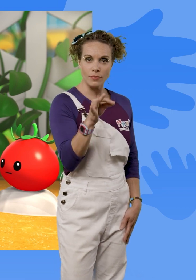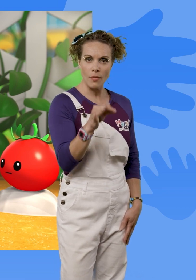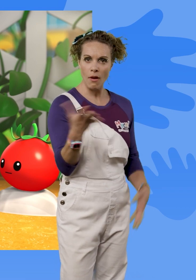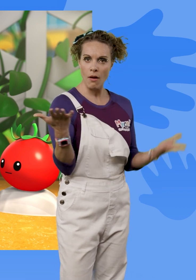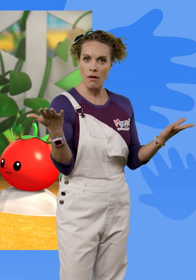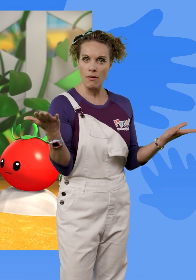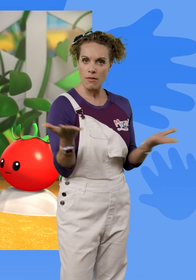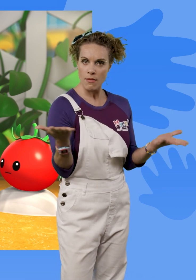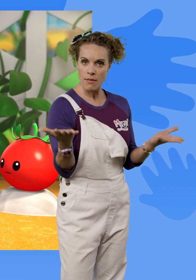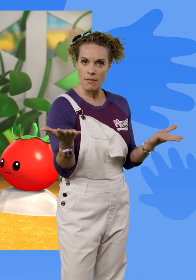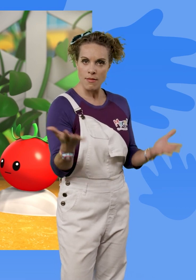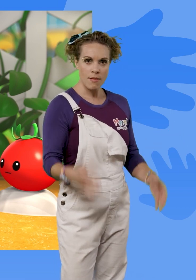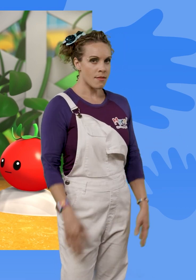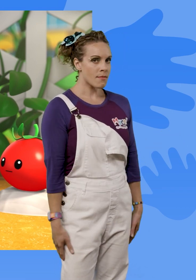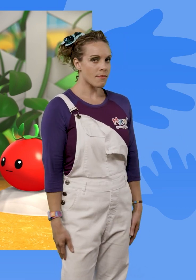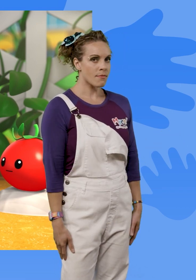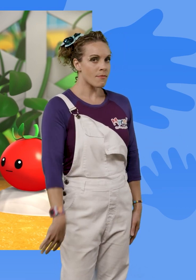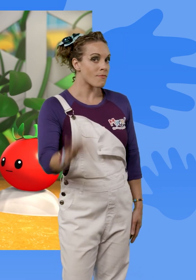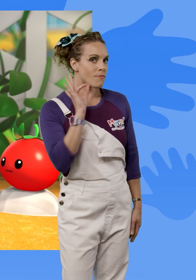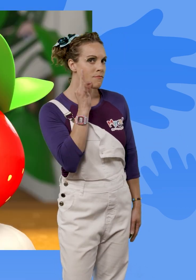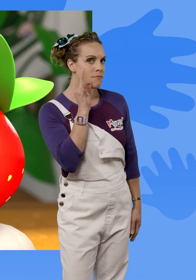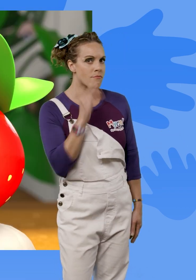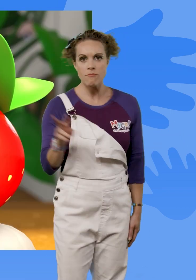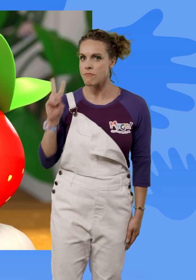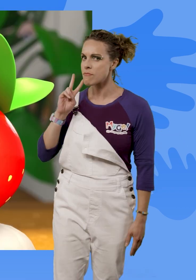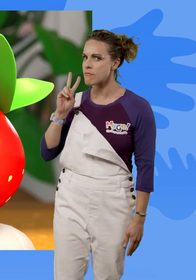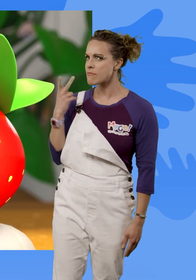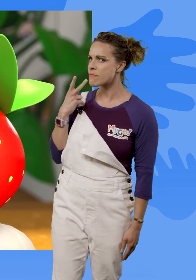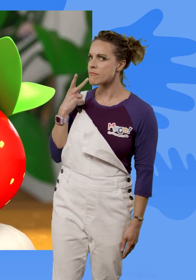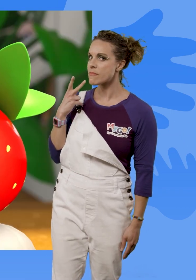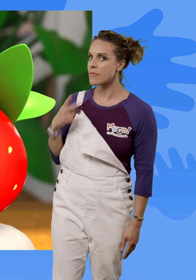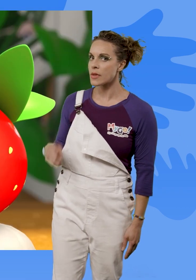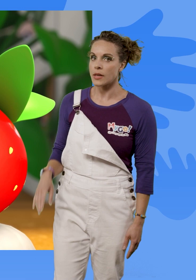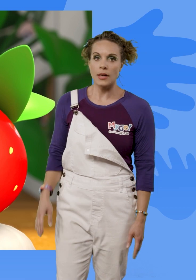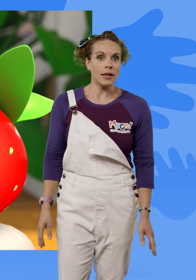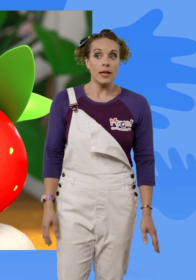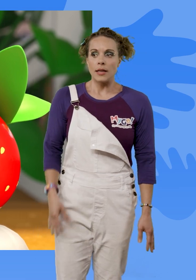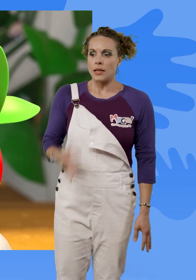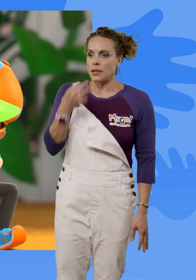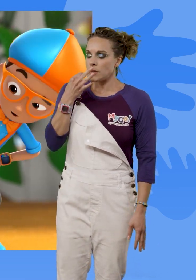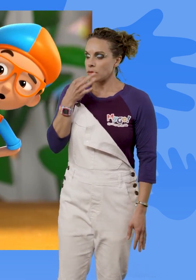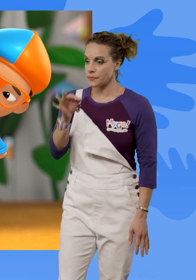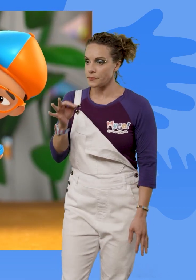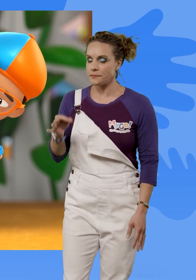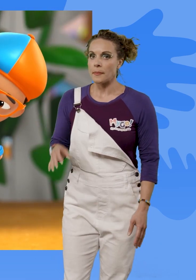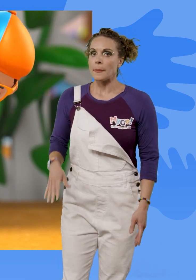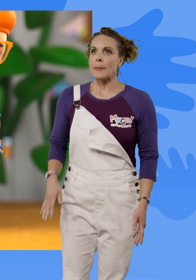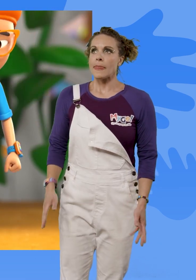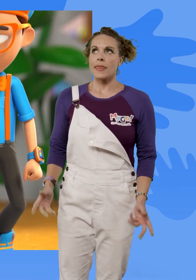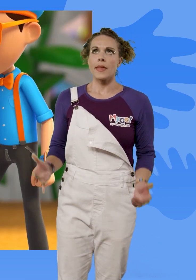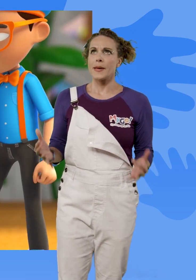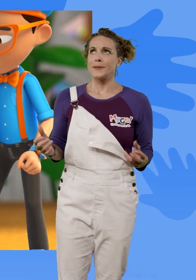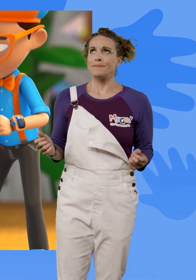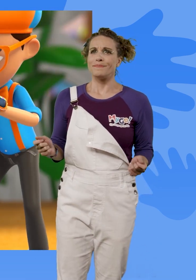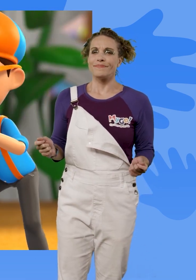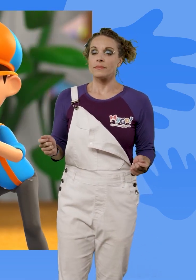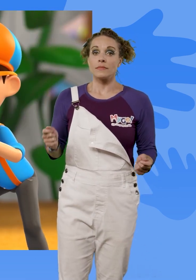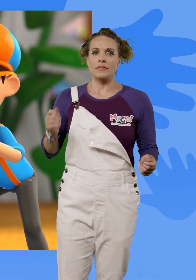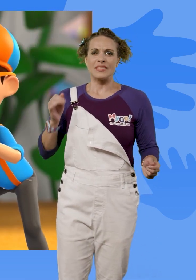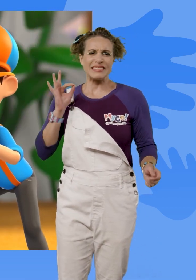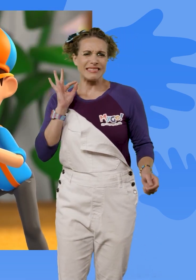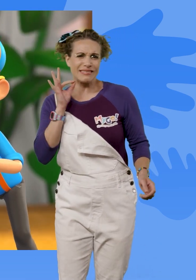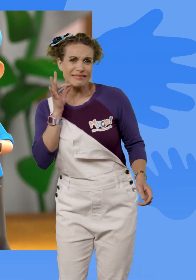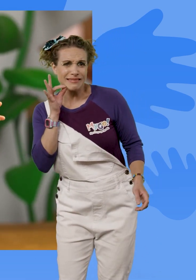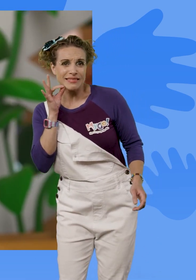this strawberry is a fruit or vegetable? Strawberry is